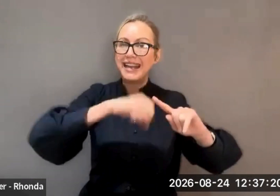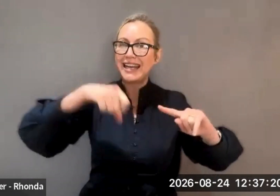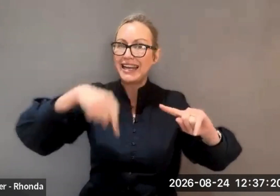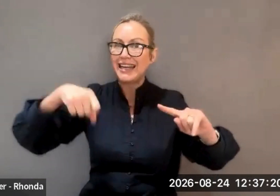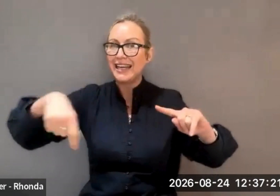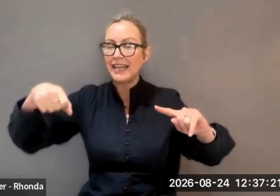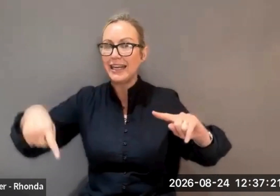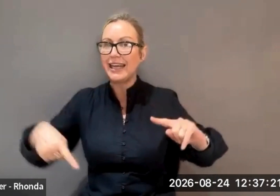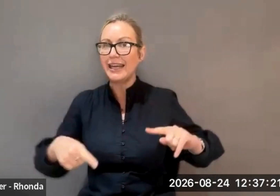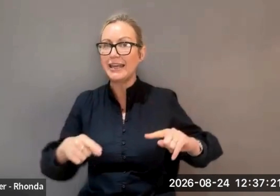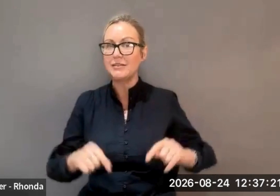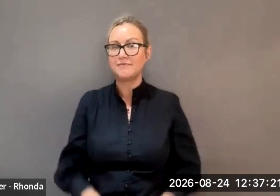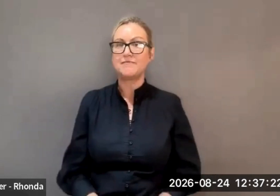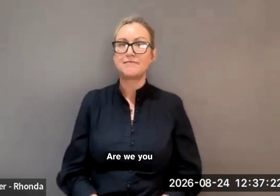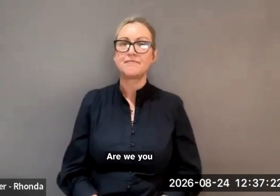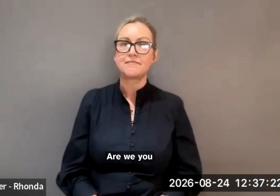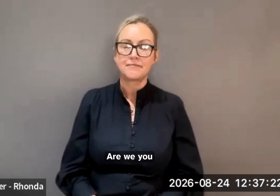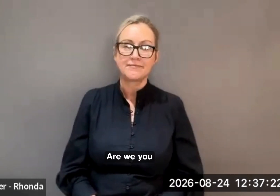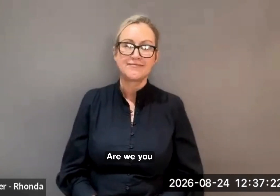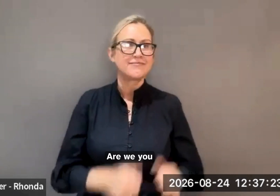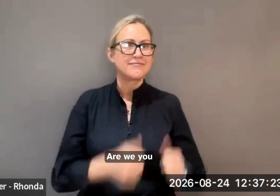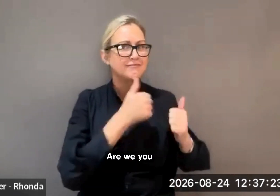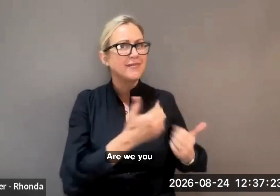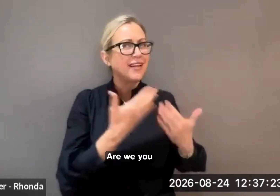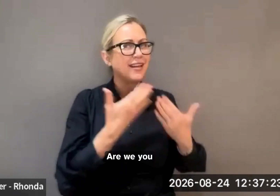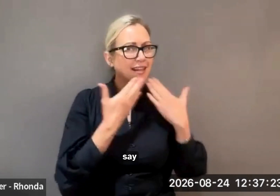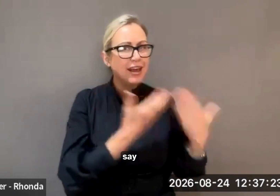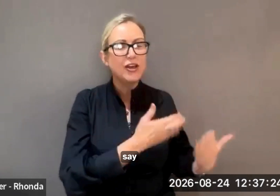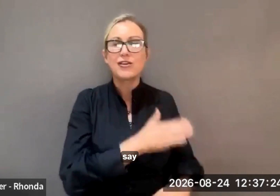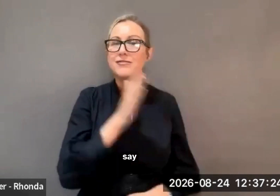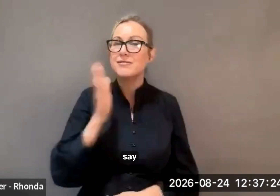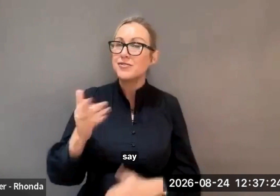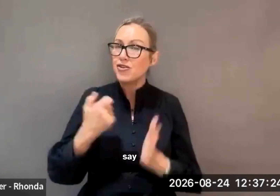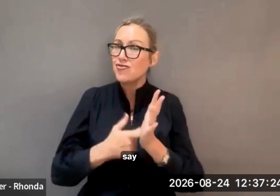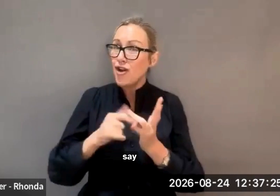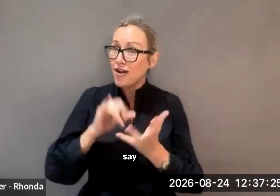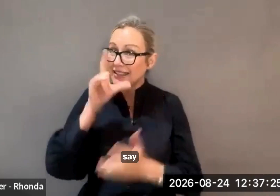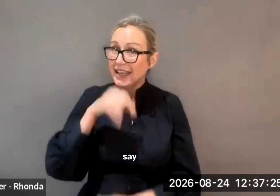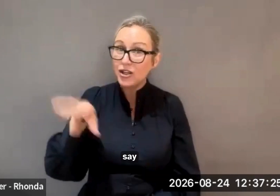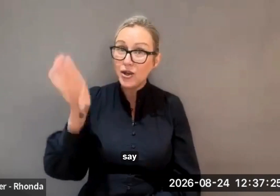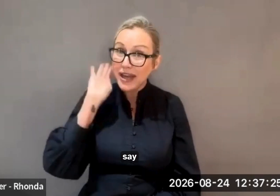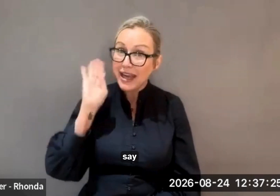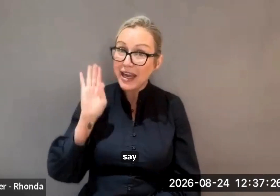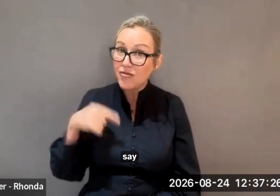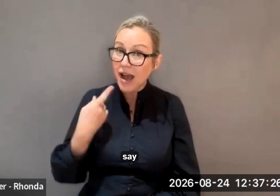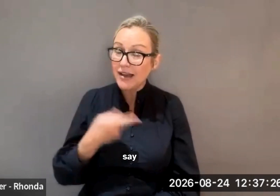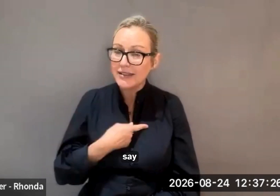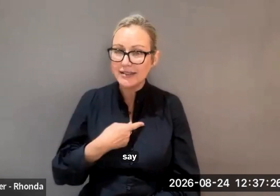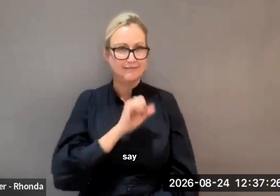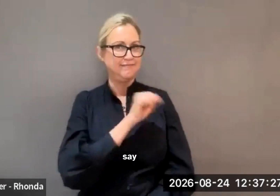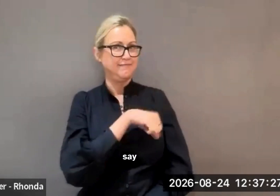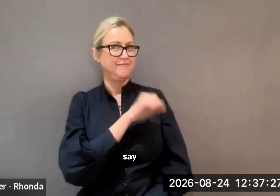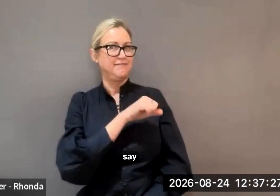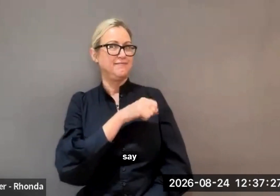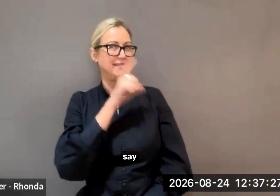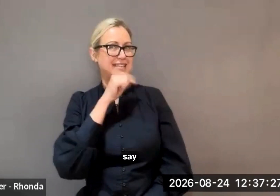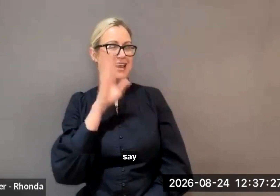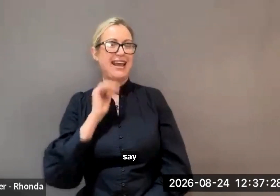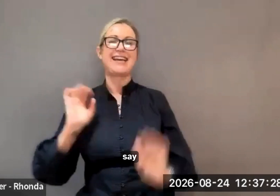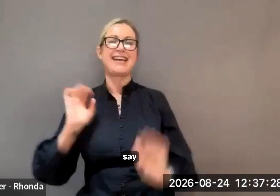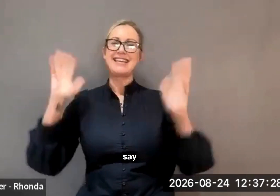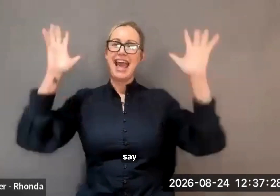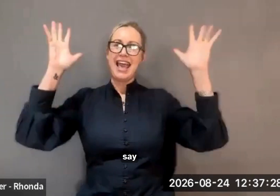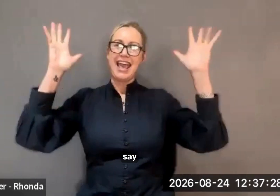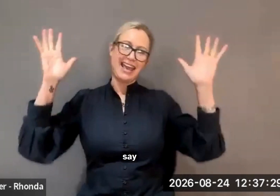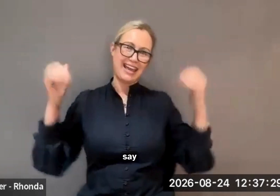Mm-hmm. Thank you, Shala. And Ros, can you hear us? And Yes, I can hear you. oh, right. Hey,